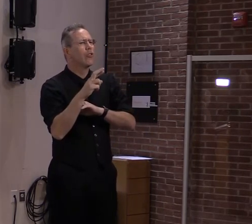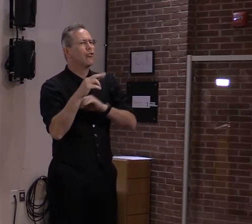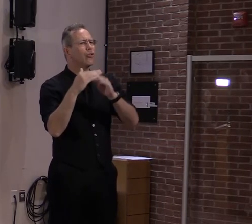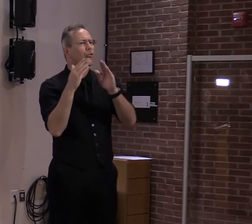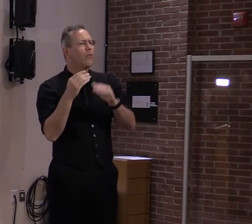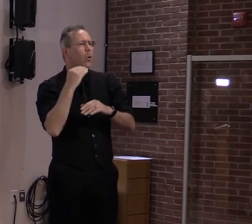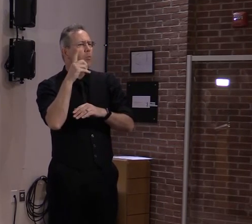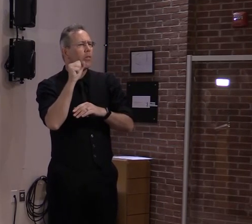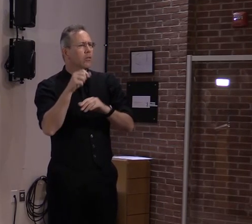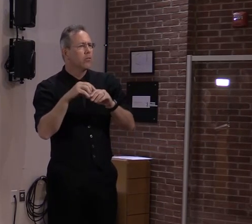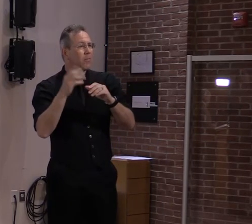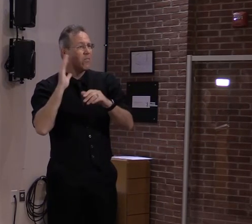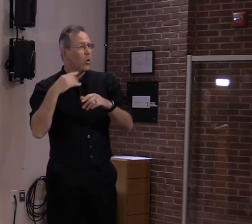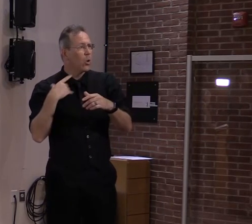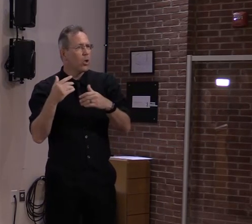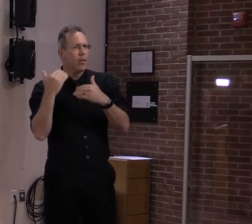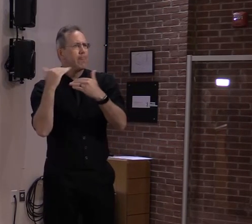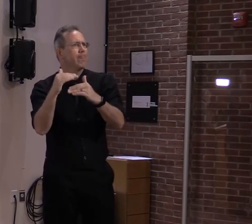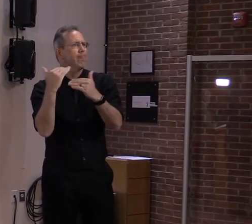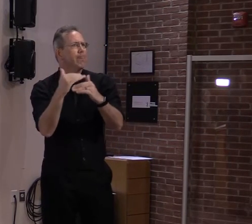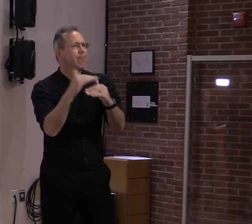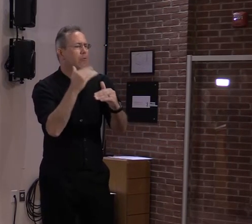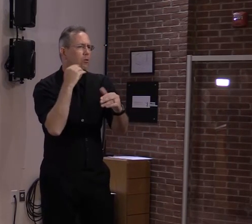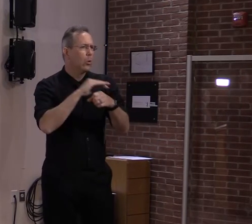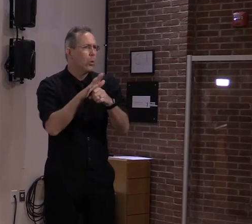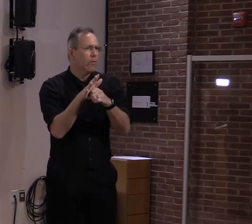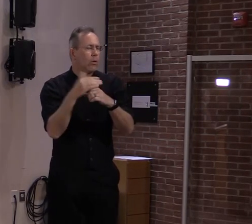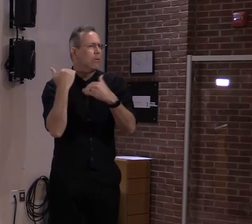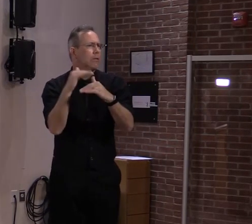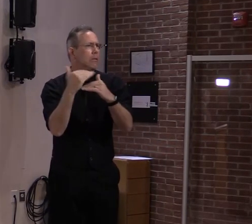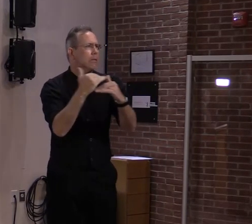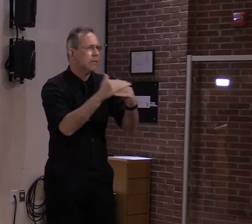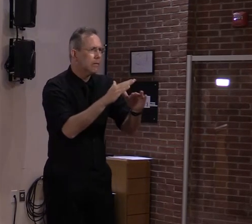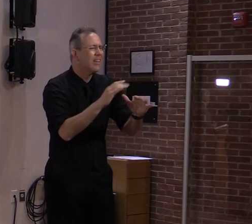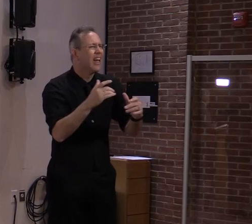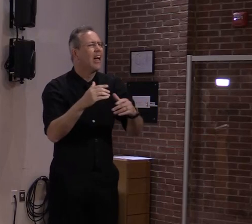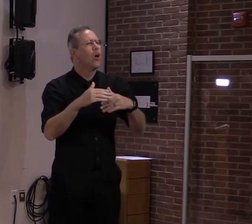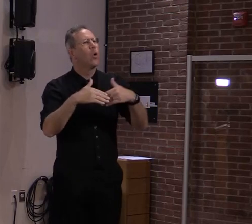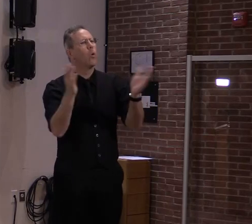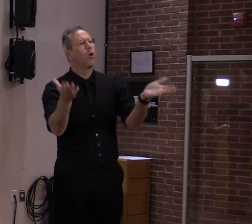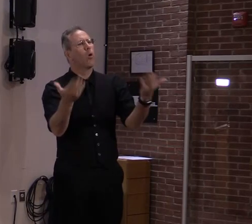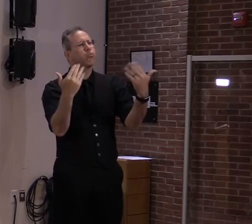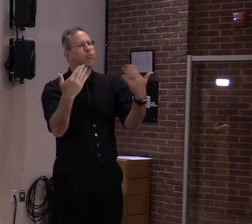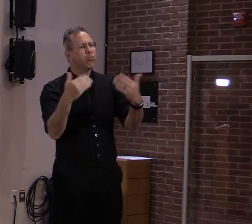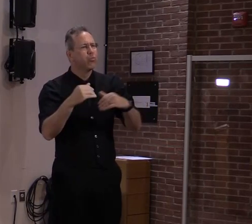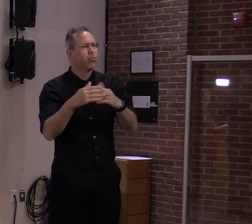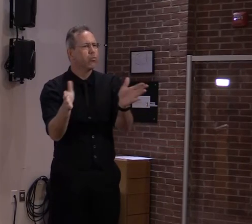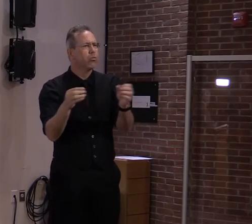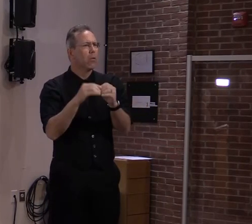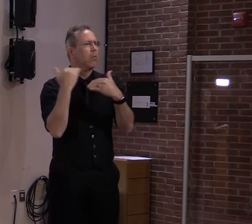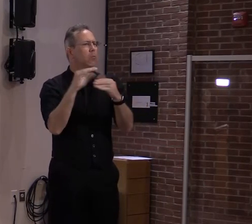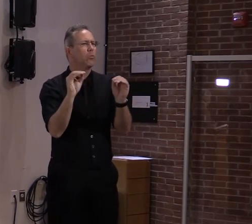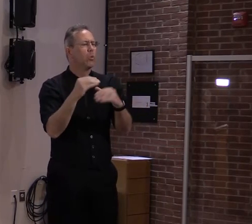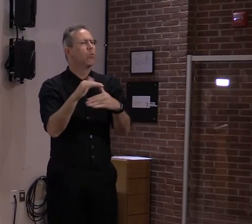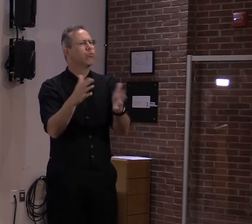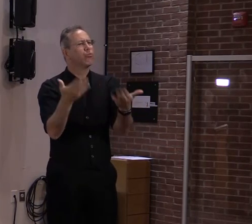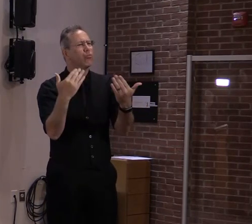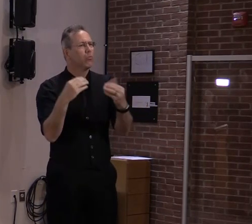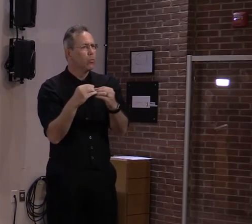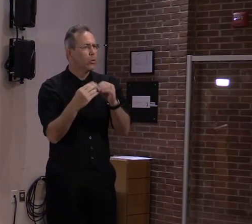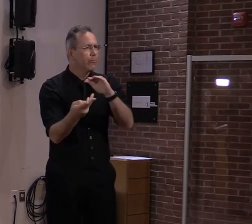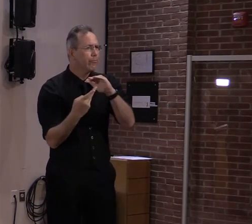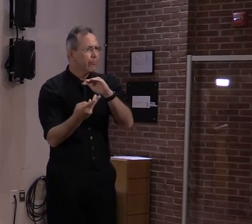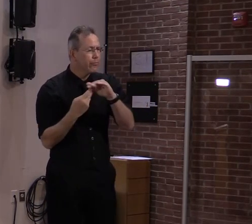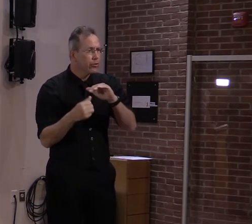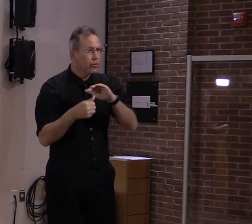beds statewide, and then of course, you know, in the year, in the next year, we'll be bringing on